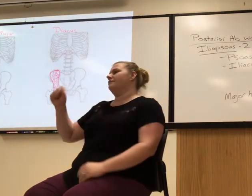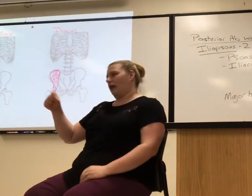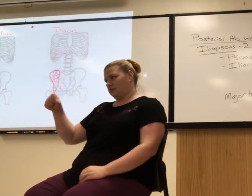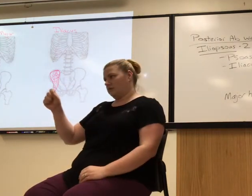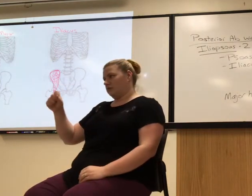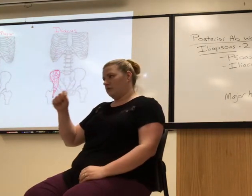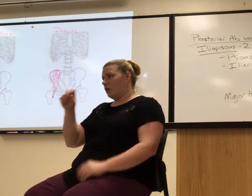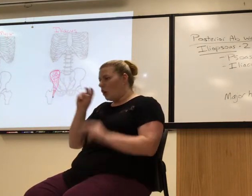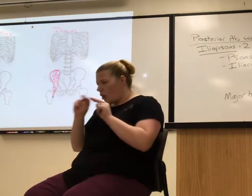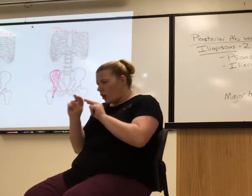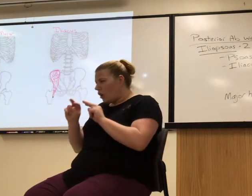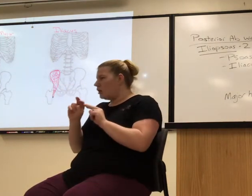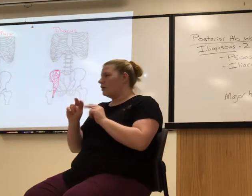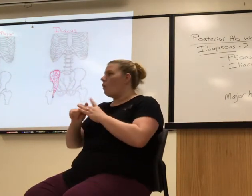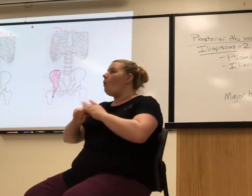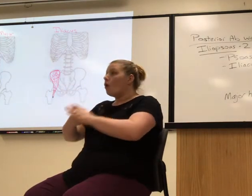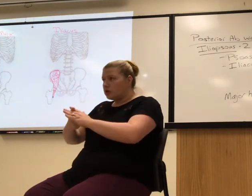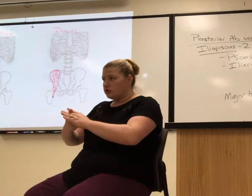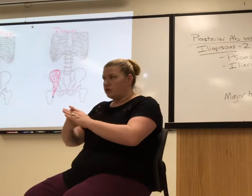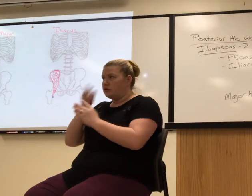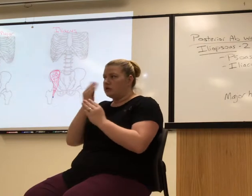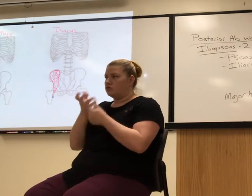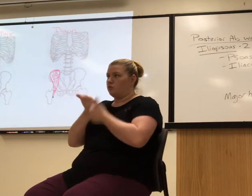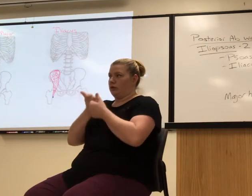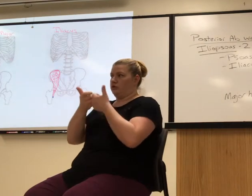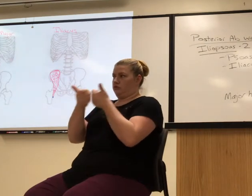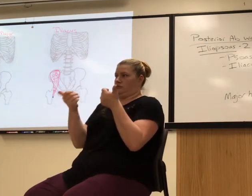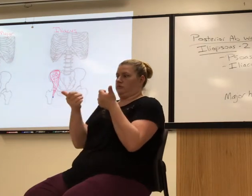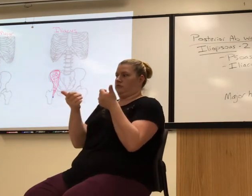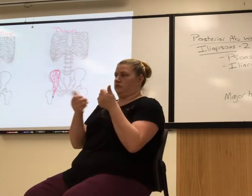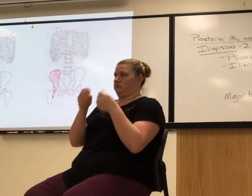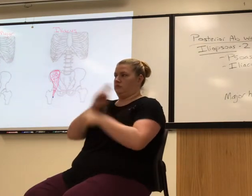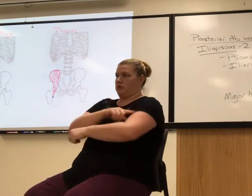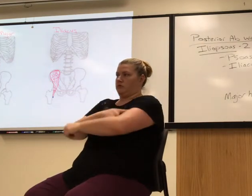Okay. Look at the origin. You gotta put the sticker somewhere, don't I?